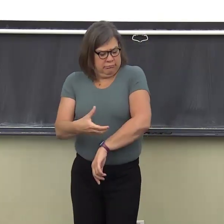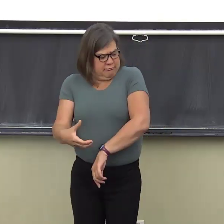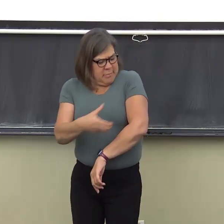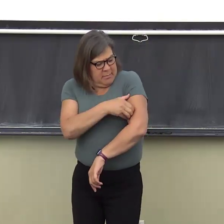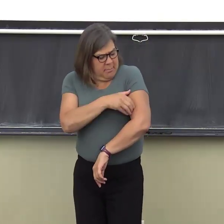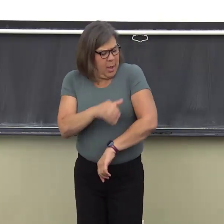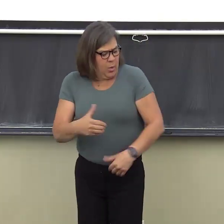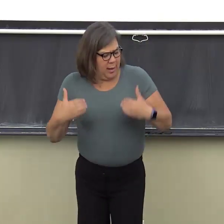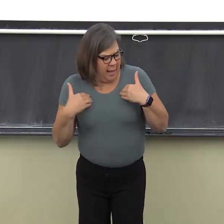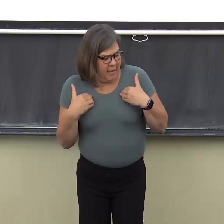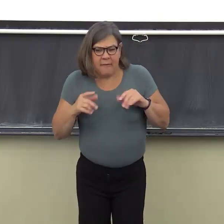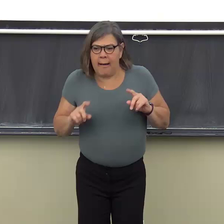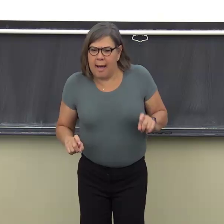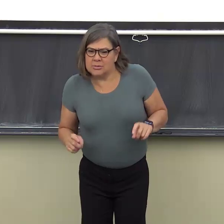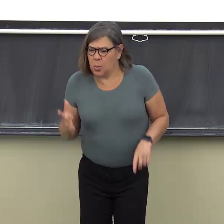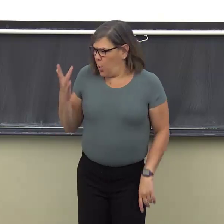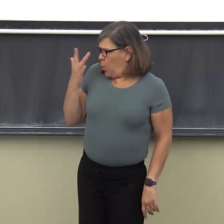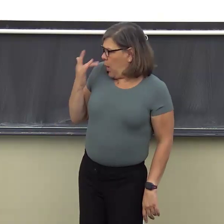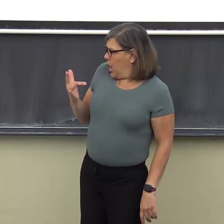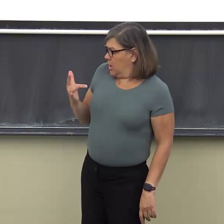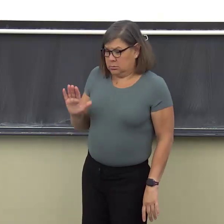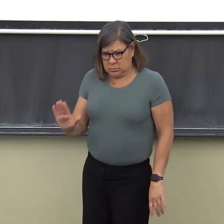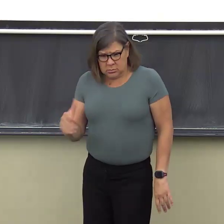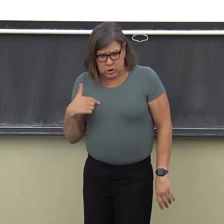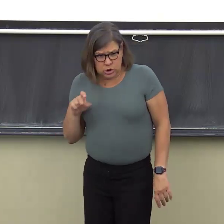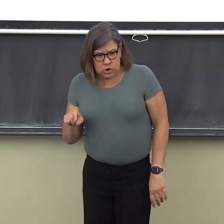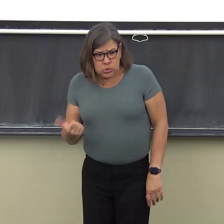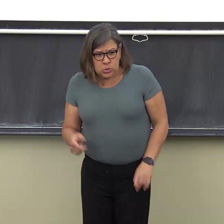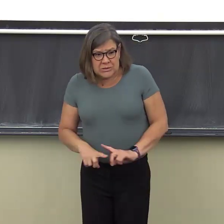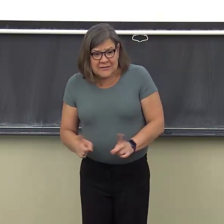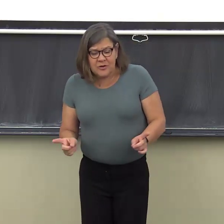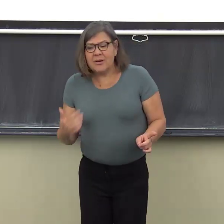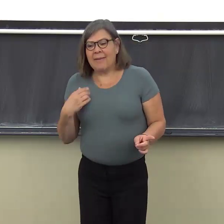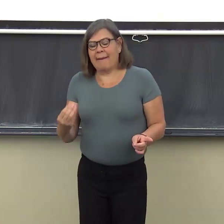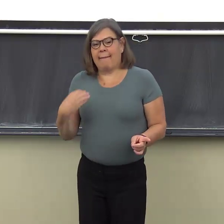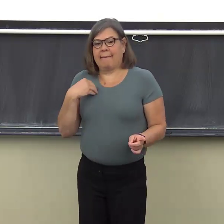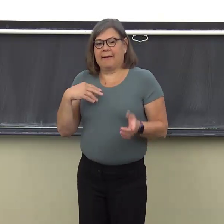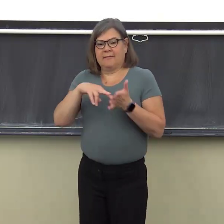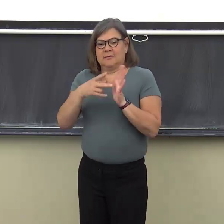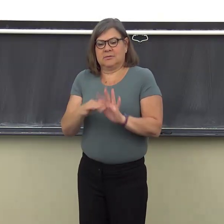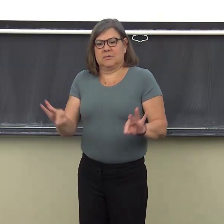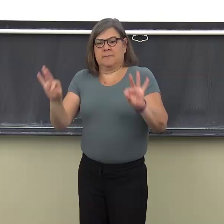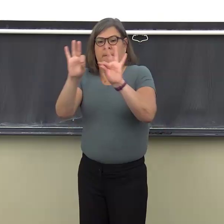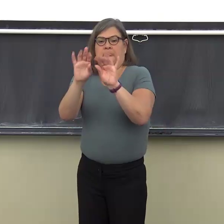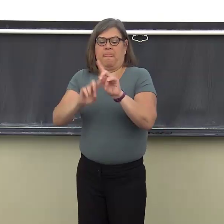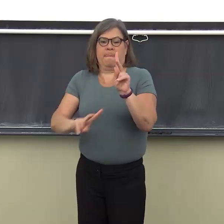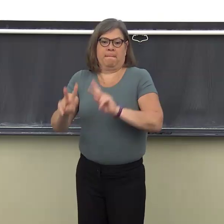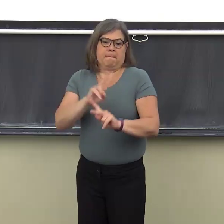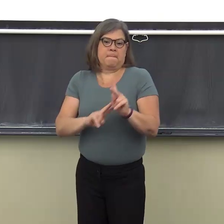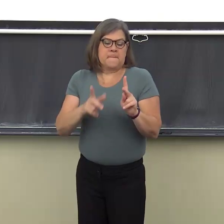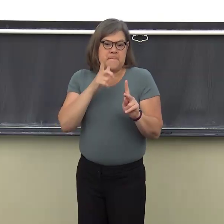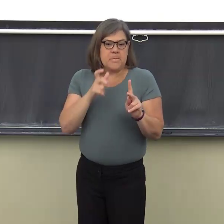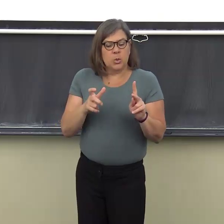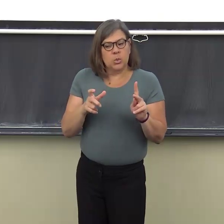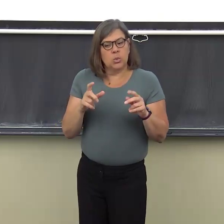questions. Why are we doing this? Or shouldn't we be doing this another way? And then that brings meaning as well to people, that slowly,